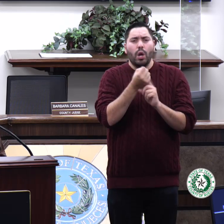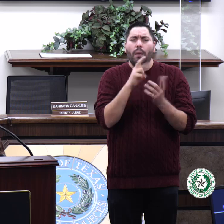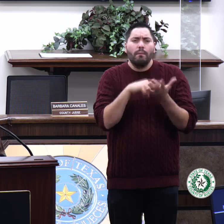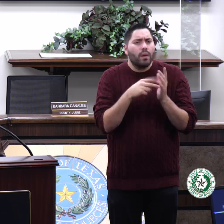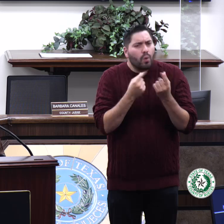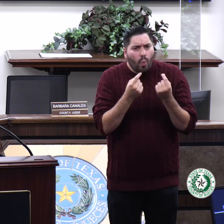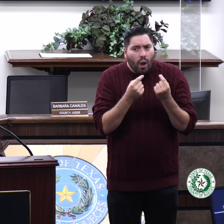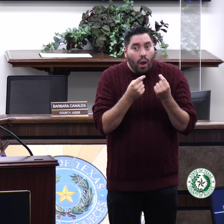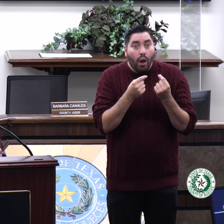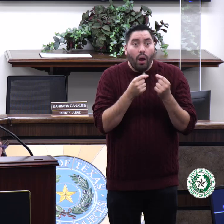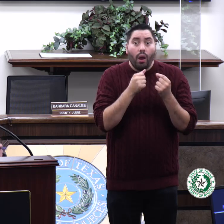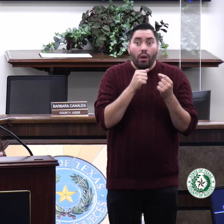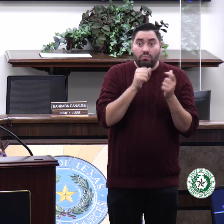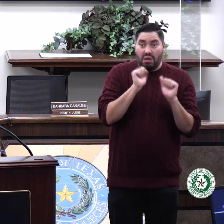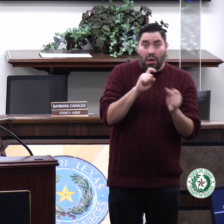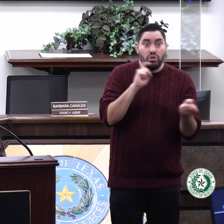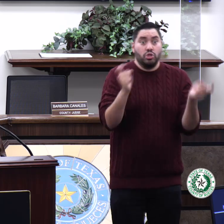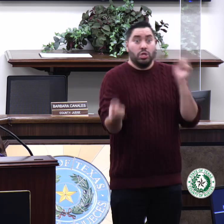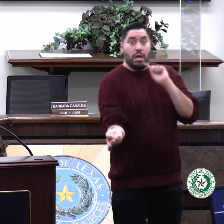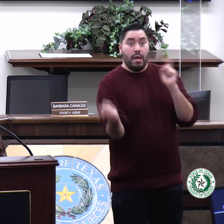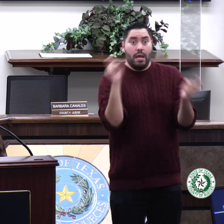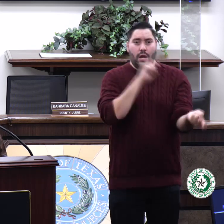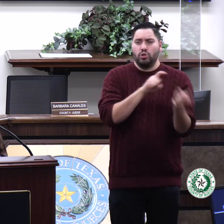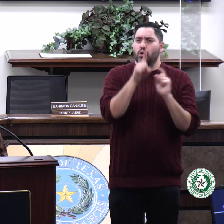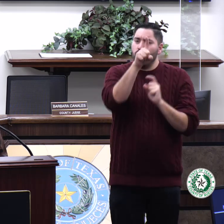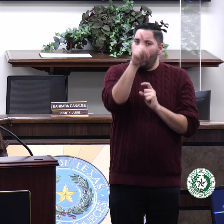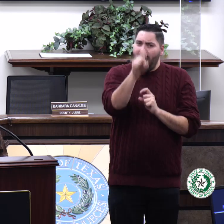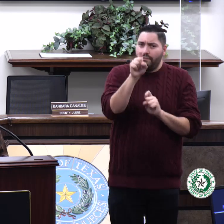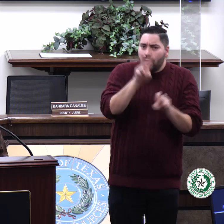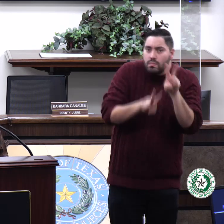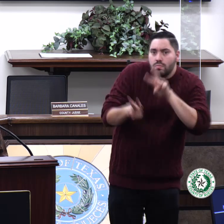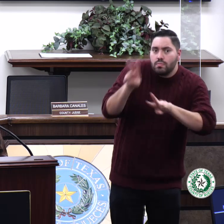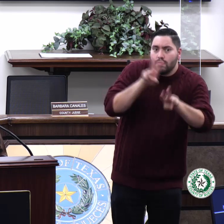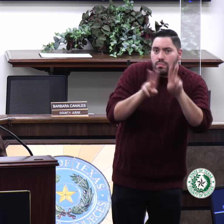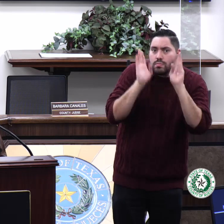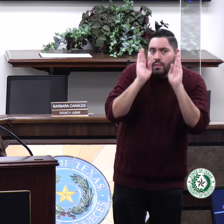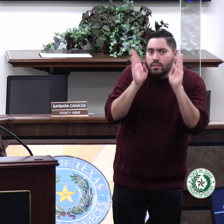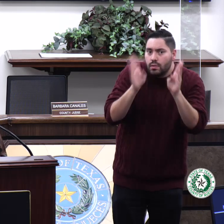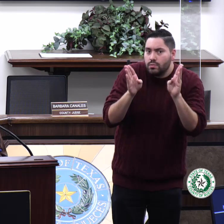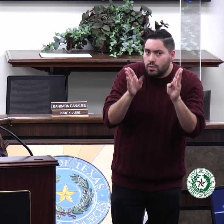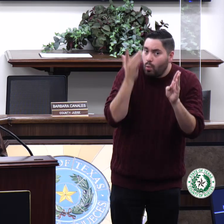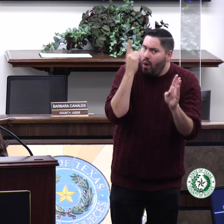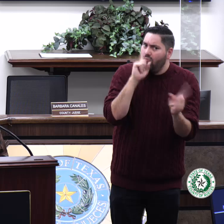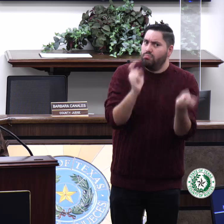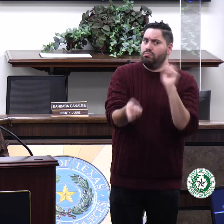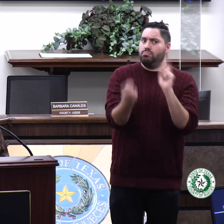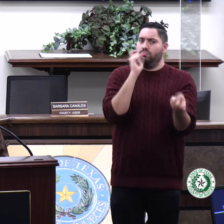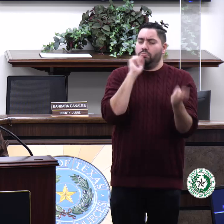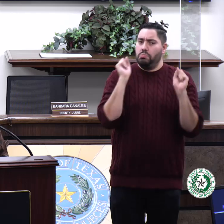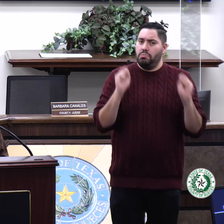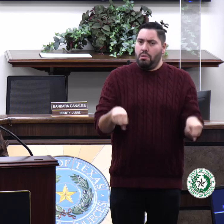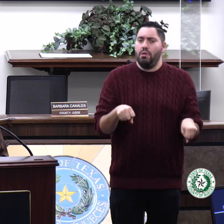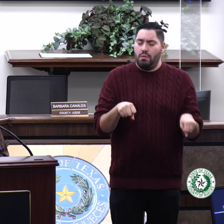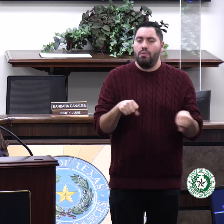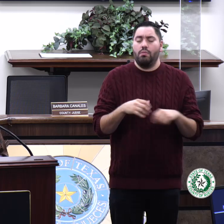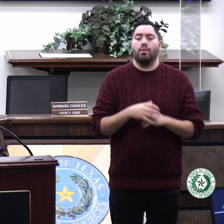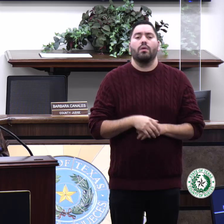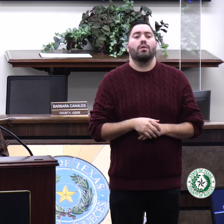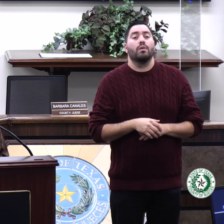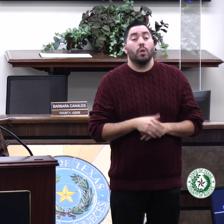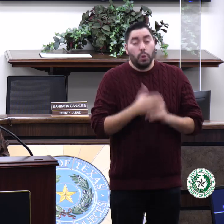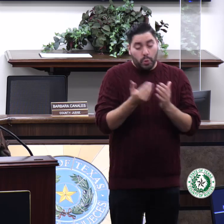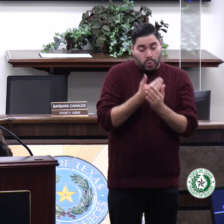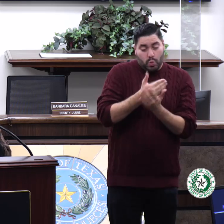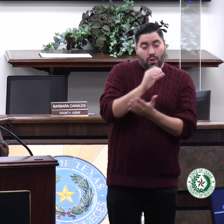need to stay tuned because things change quickly when it comes to these viruses, and particularly with the variant. The